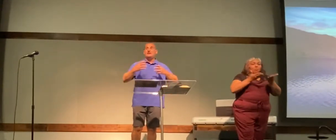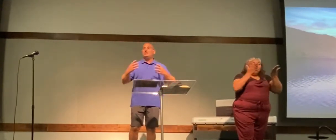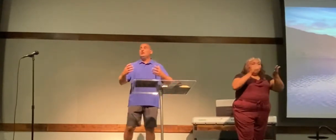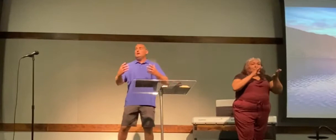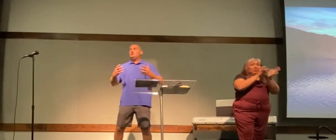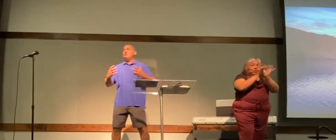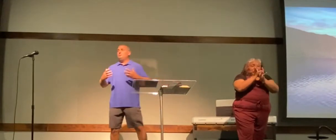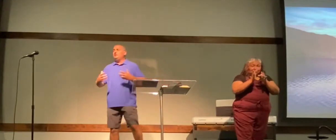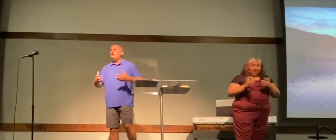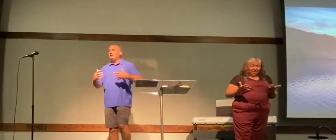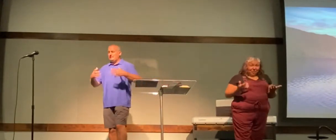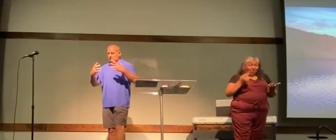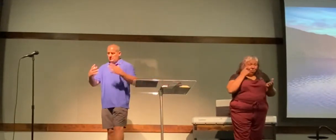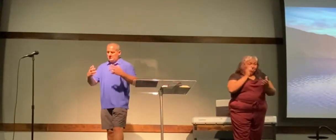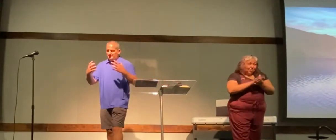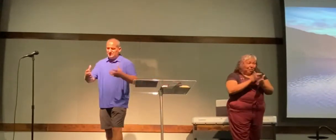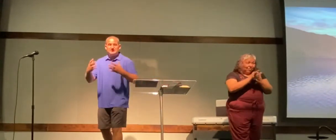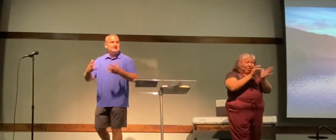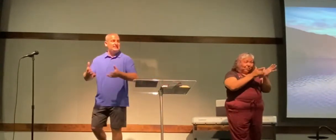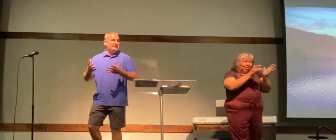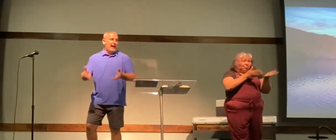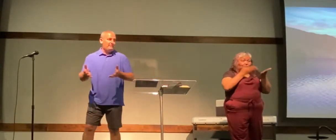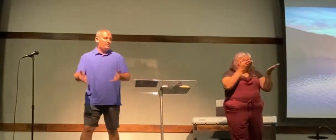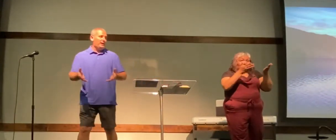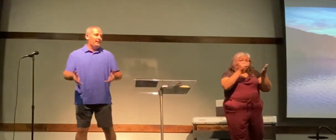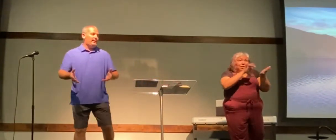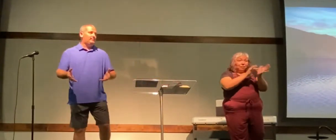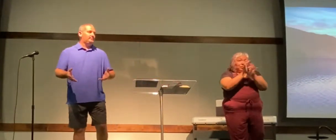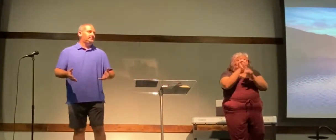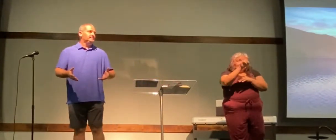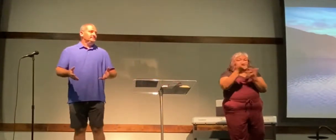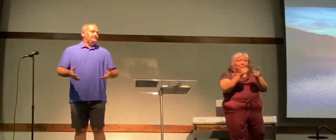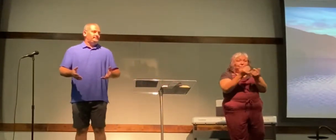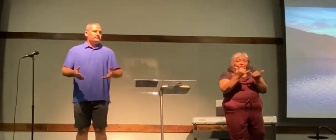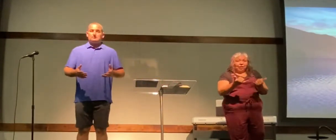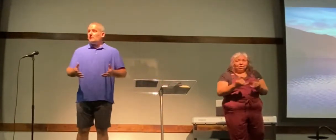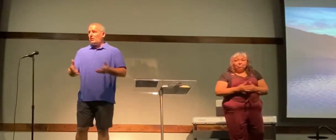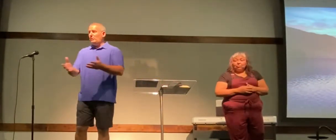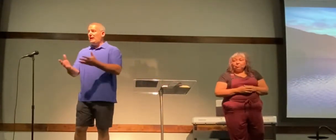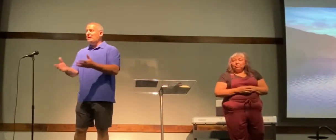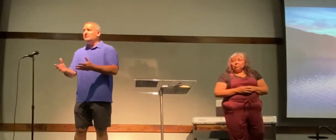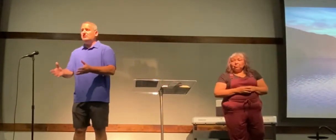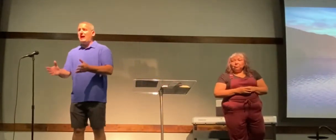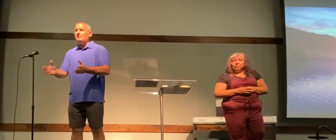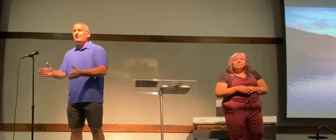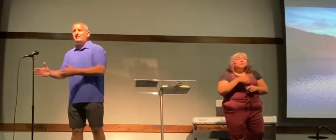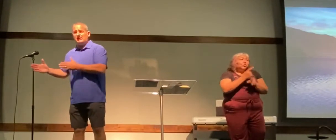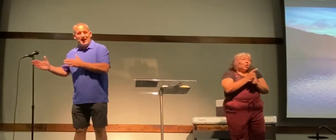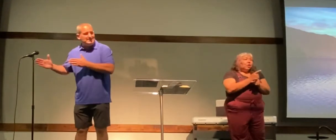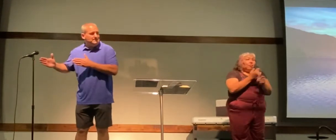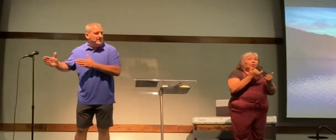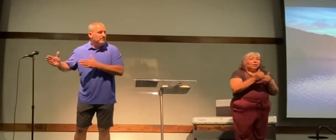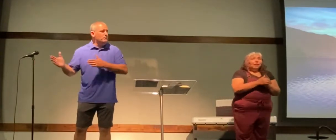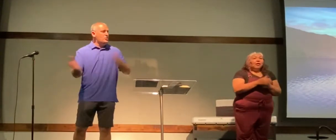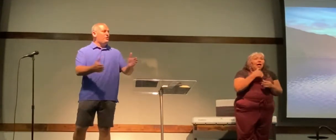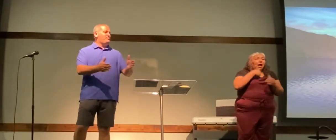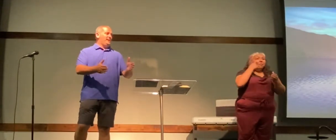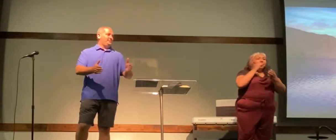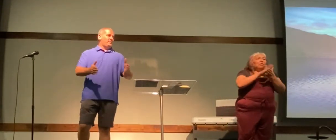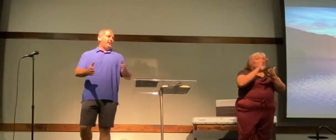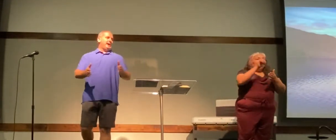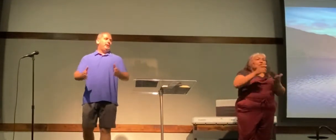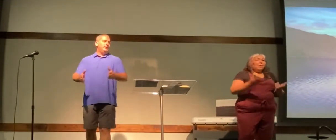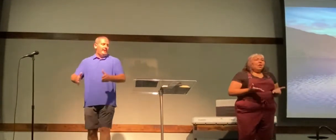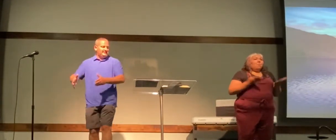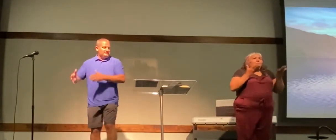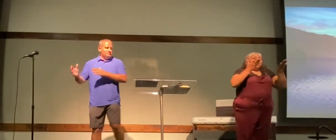Jesus. Do you believe that the movement of Jesus needs to happen right now? Right? I do too. I believe there has to be a movement